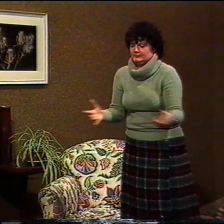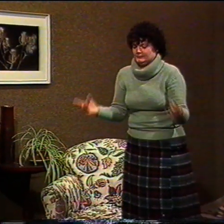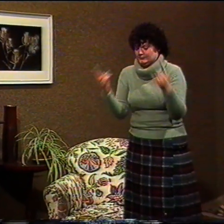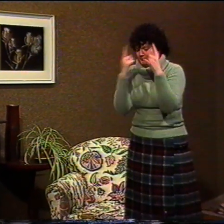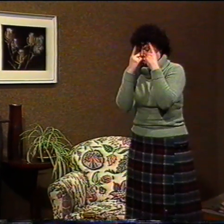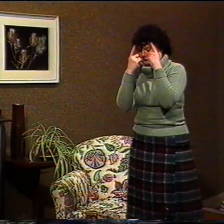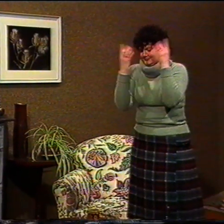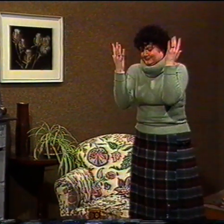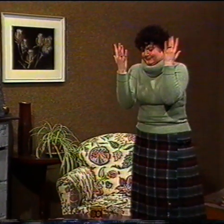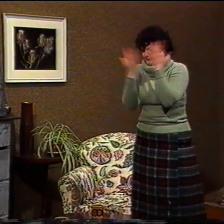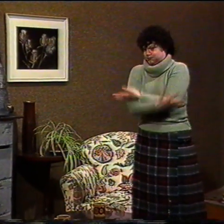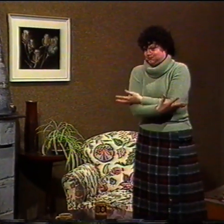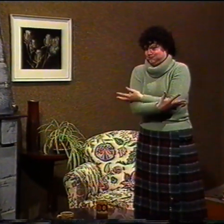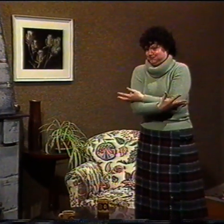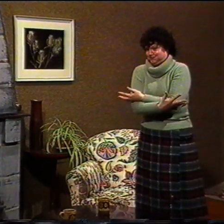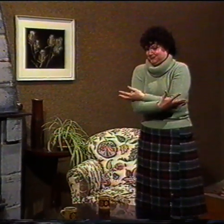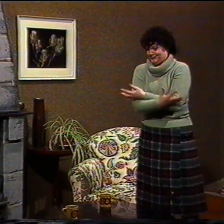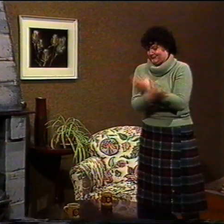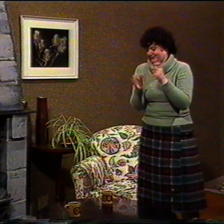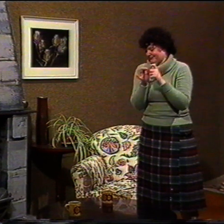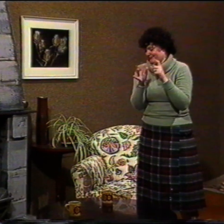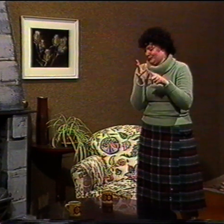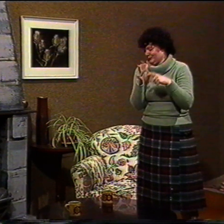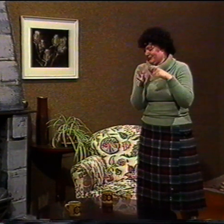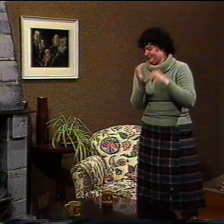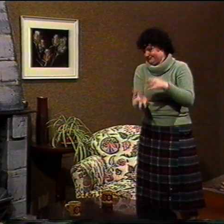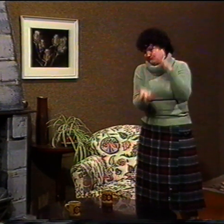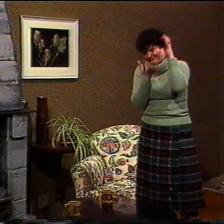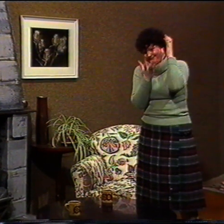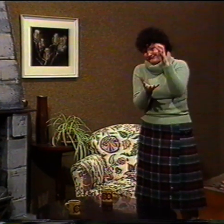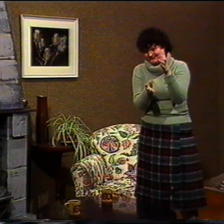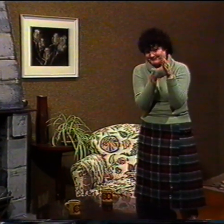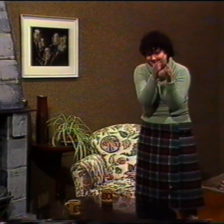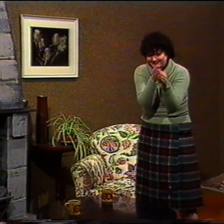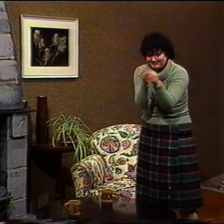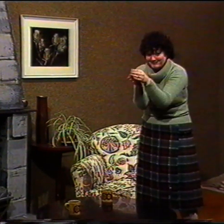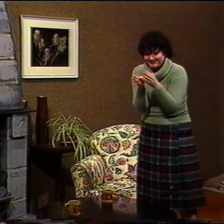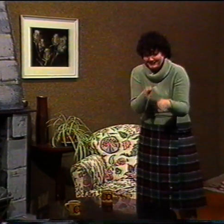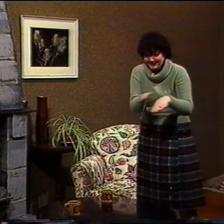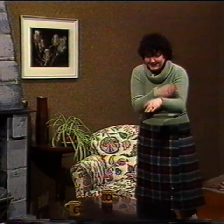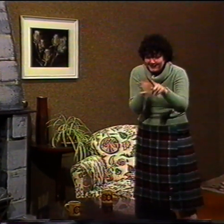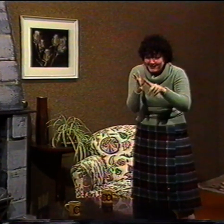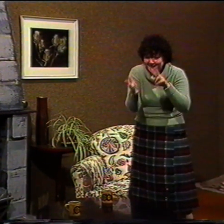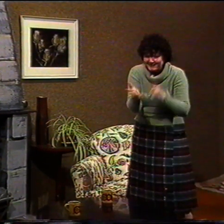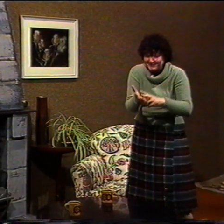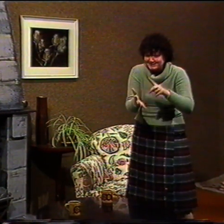door, and I nearly collapsed at the sight. There were piles of books jammed into the oven.